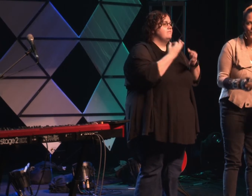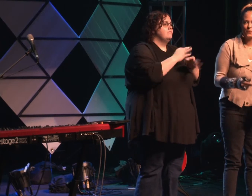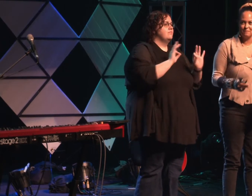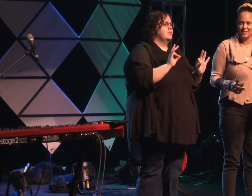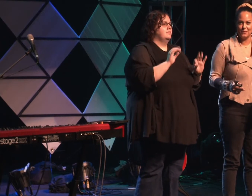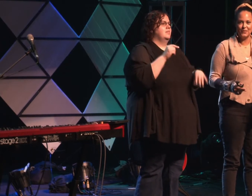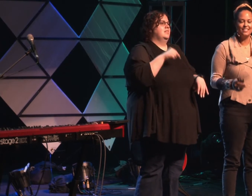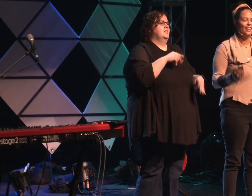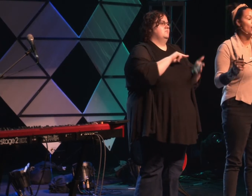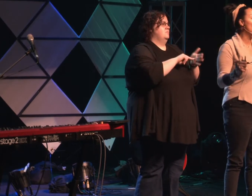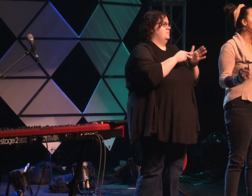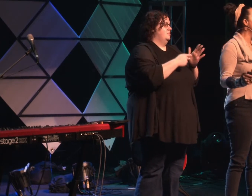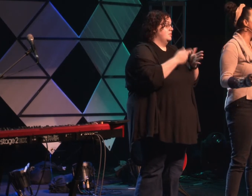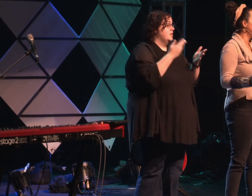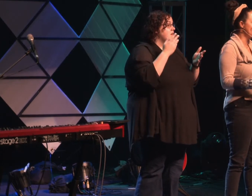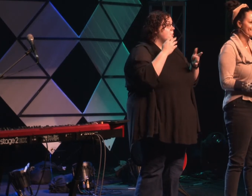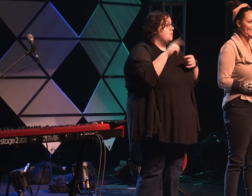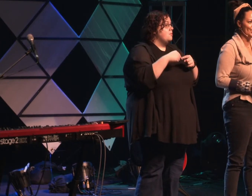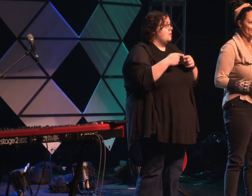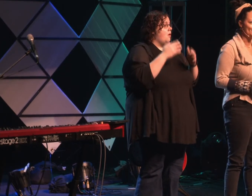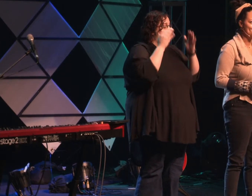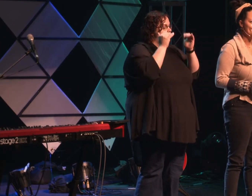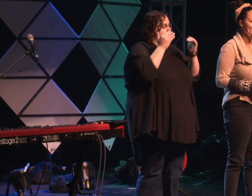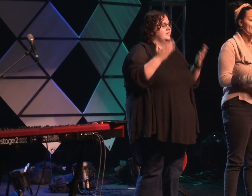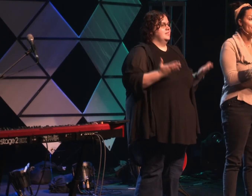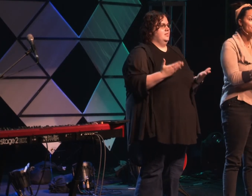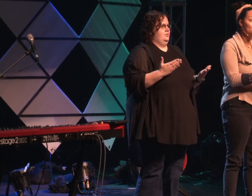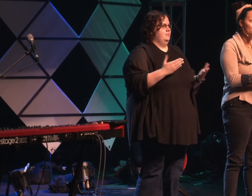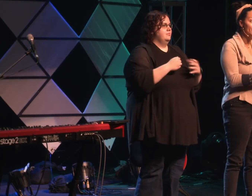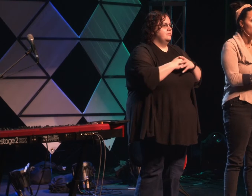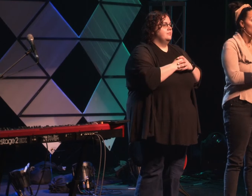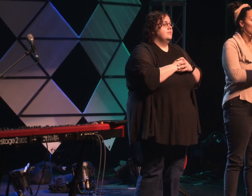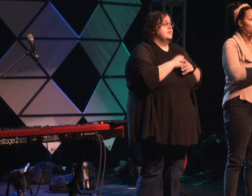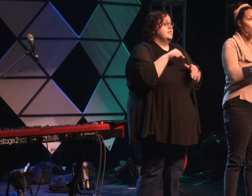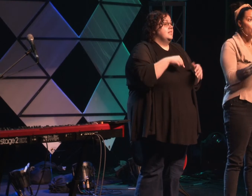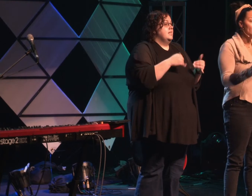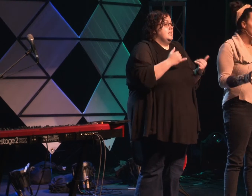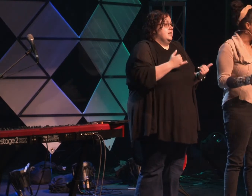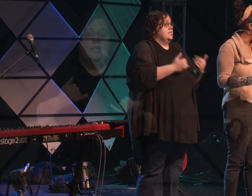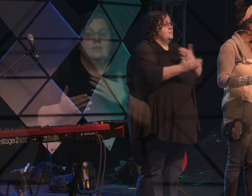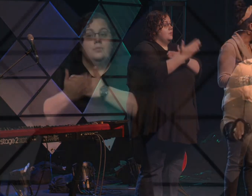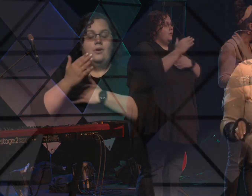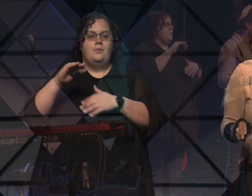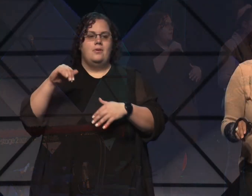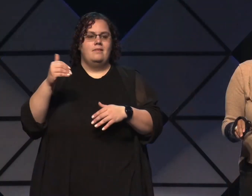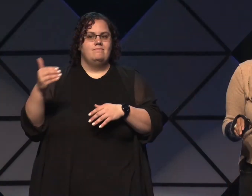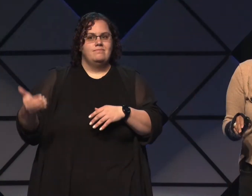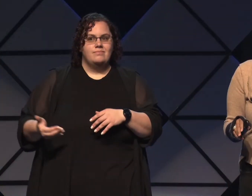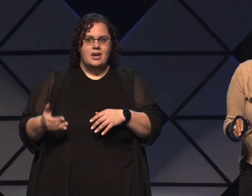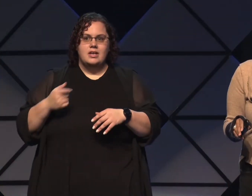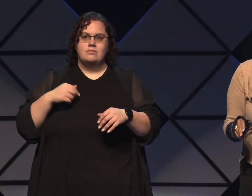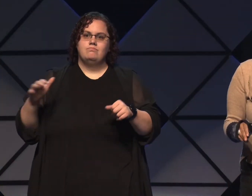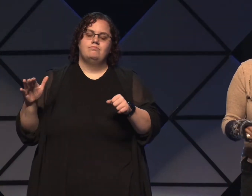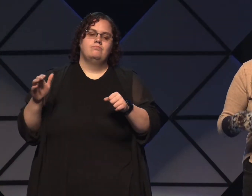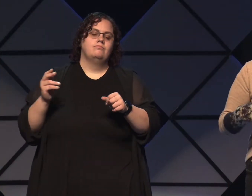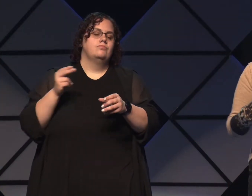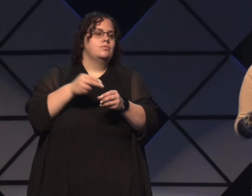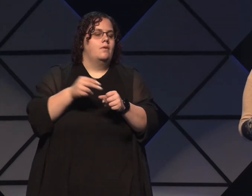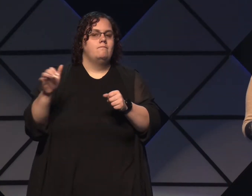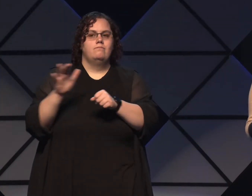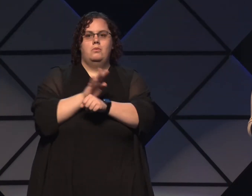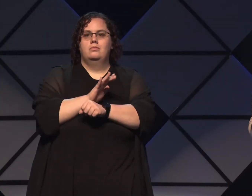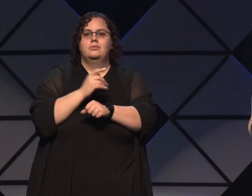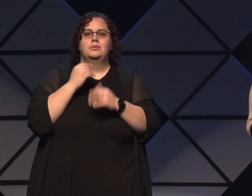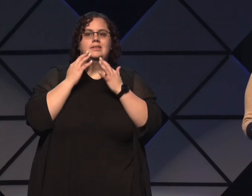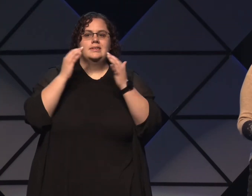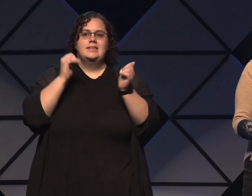is what we mean when we say hope is here. Now, this morning, we're all invited to participate fully. We'll sing